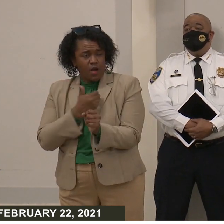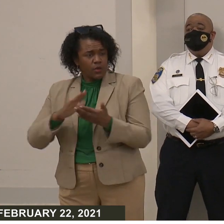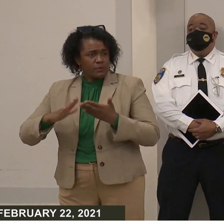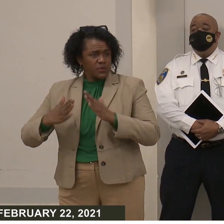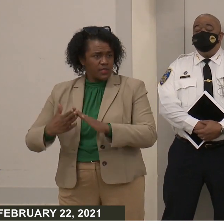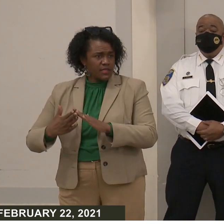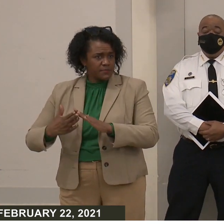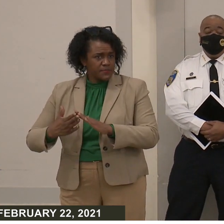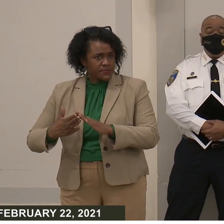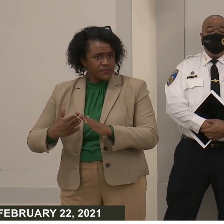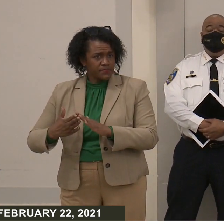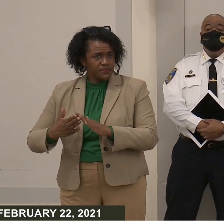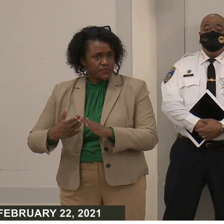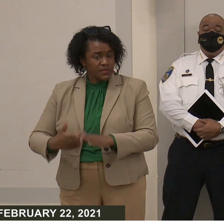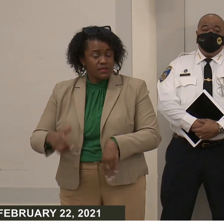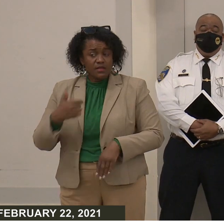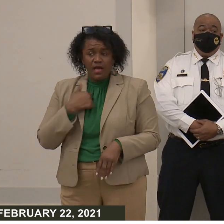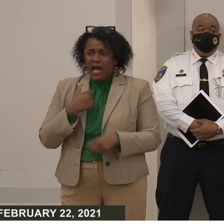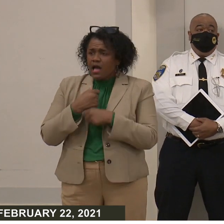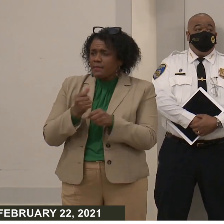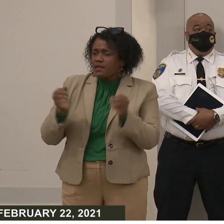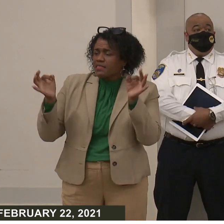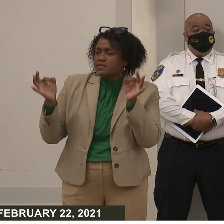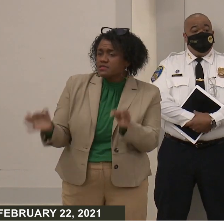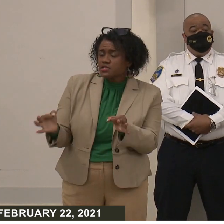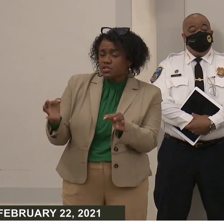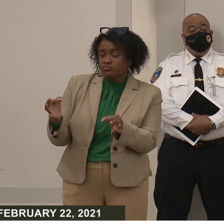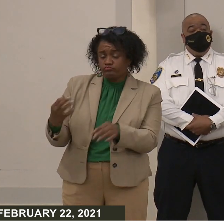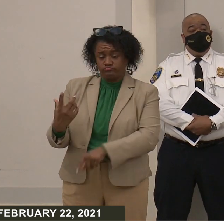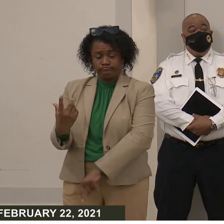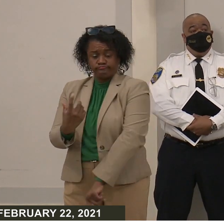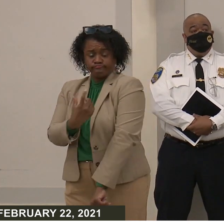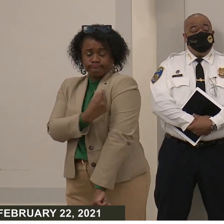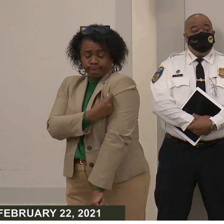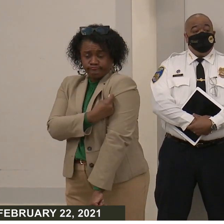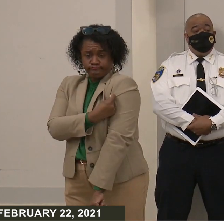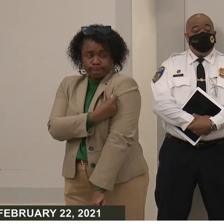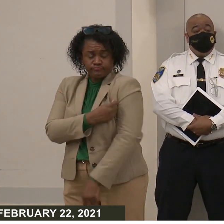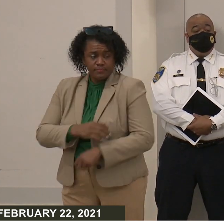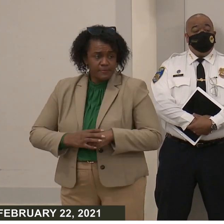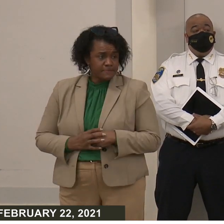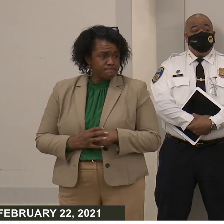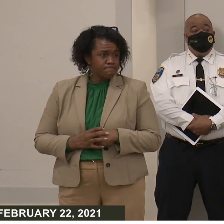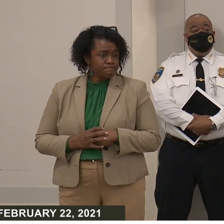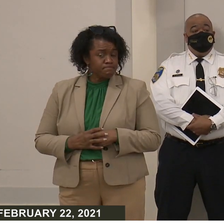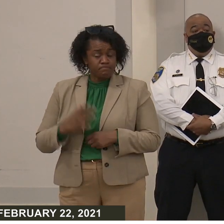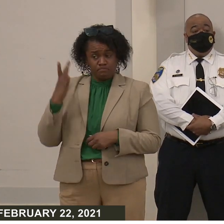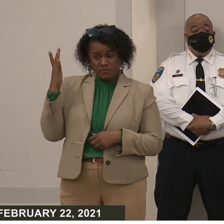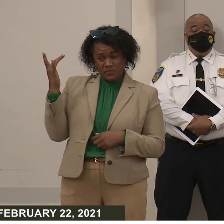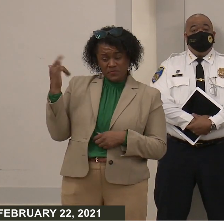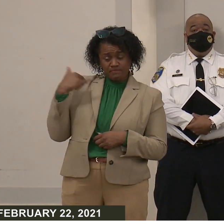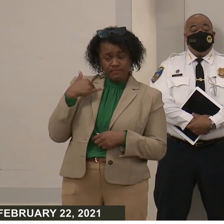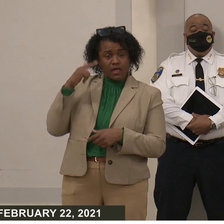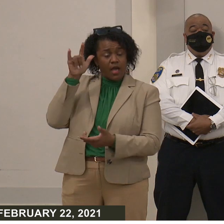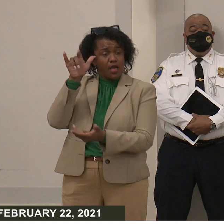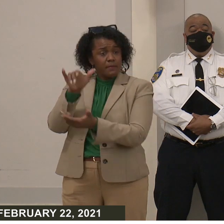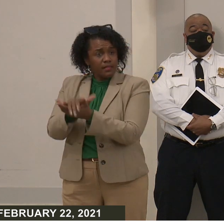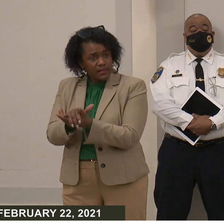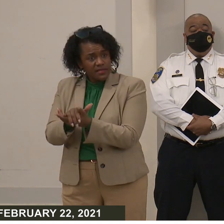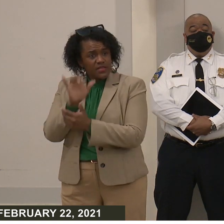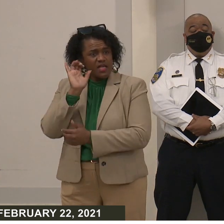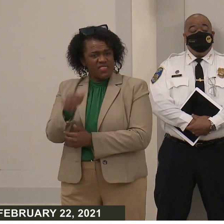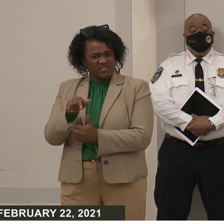community. I made the decision to receive the COVID-19 vaccine because I believed it is